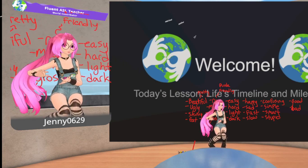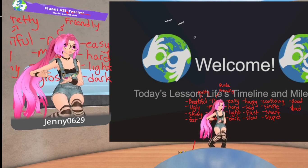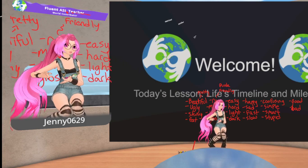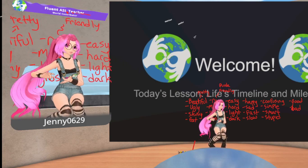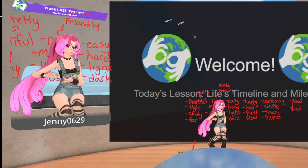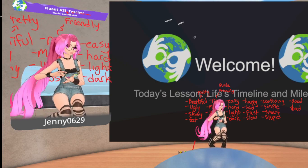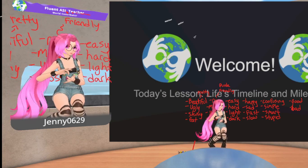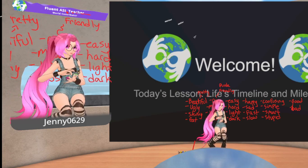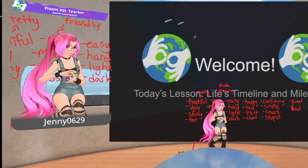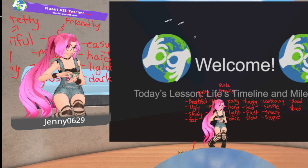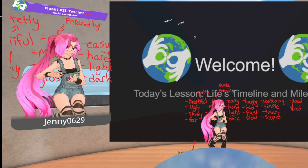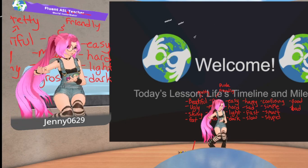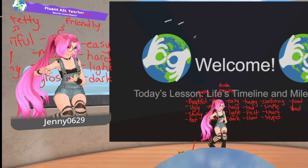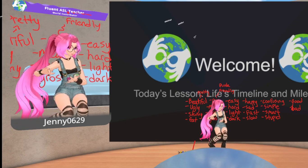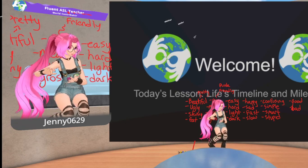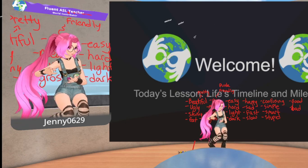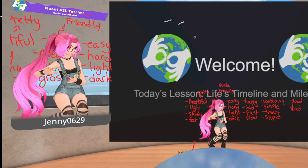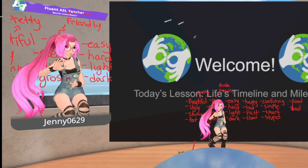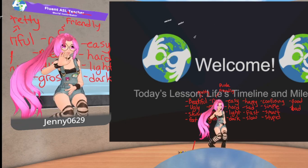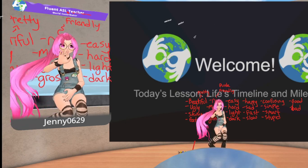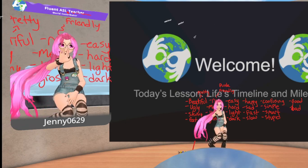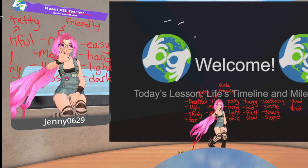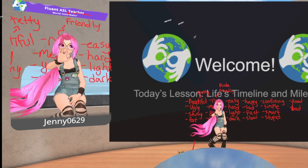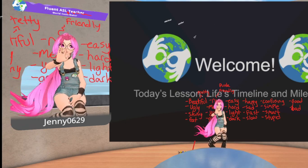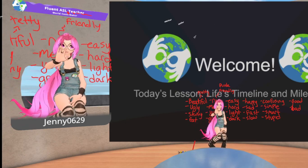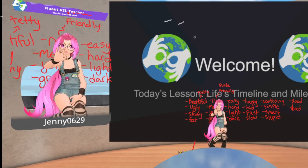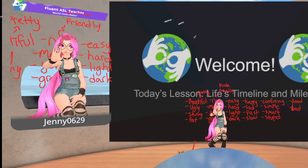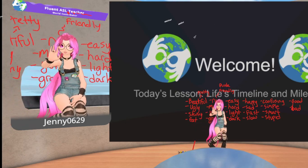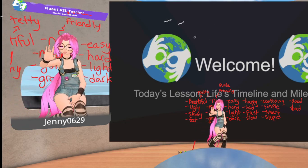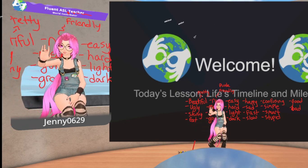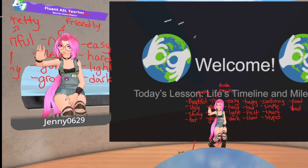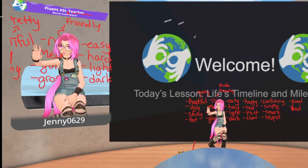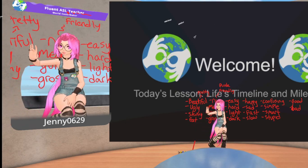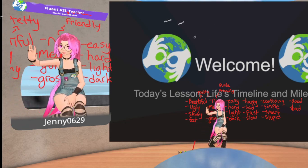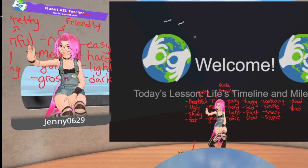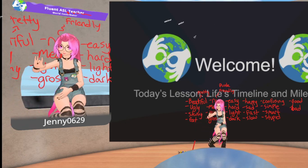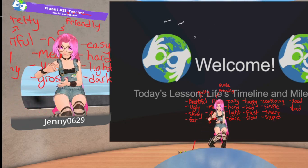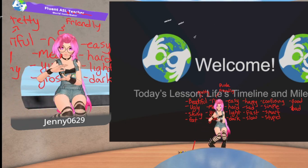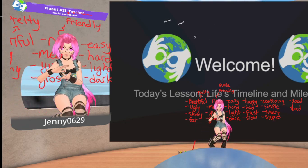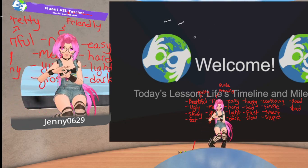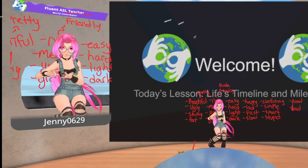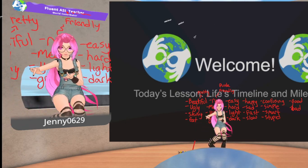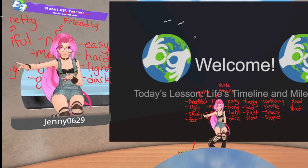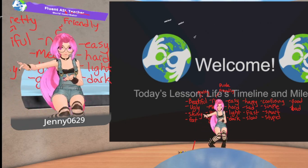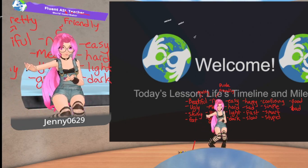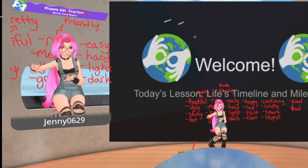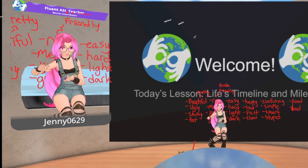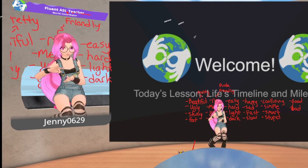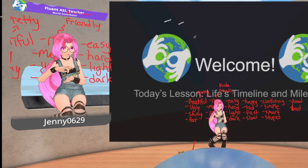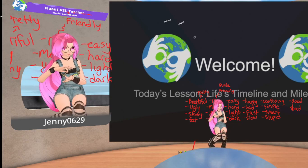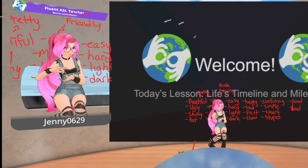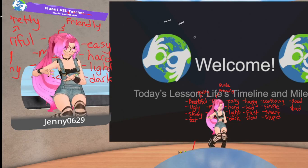Ow. That's how you can remember rude. Rude is a middle finger down. Rude.